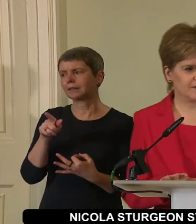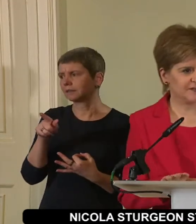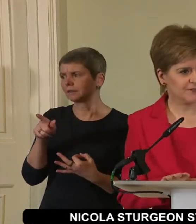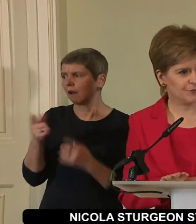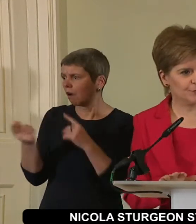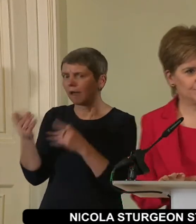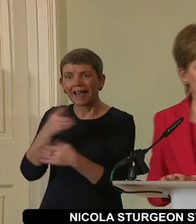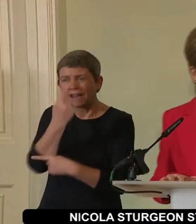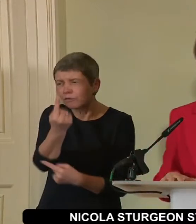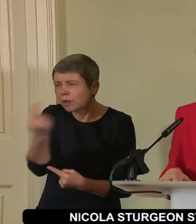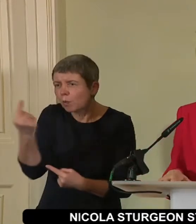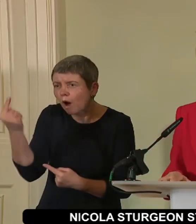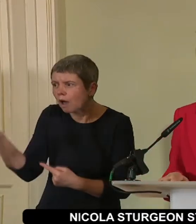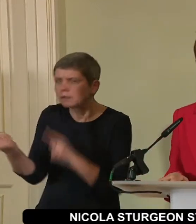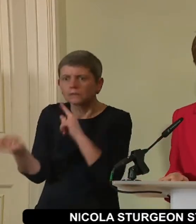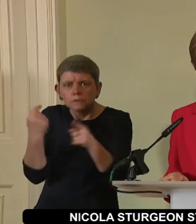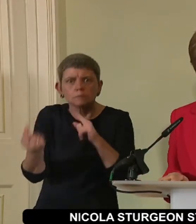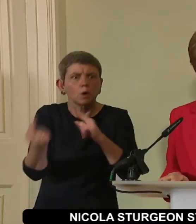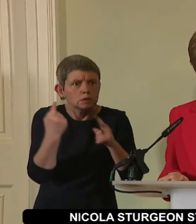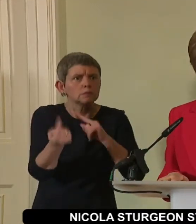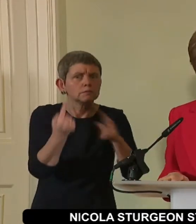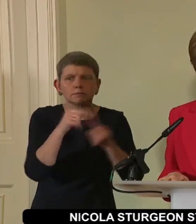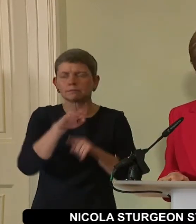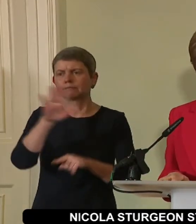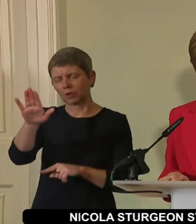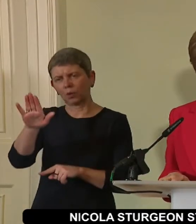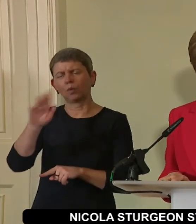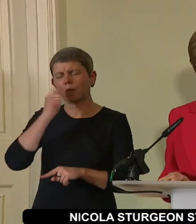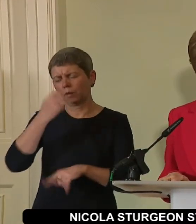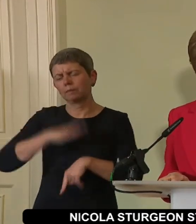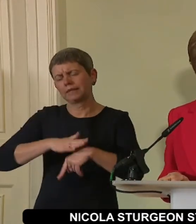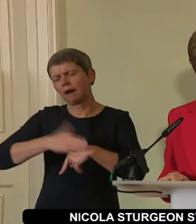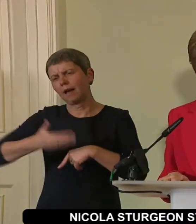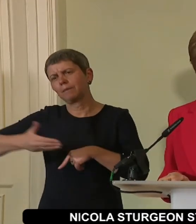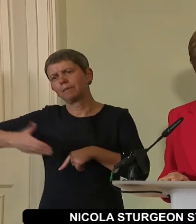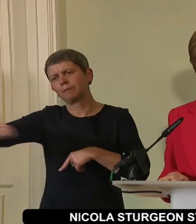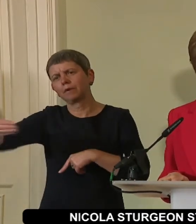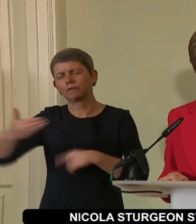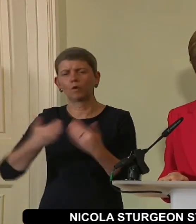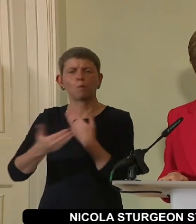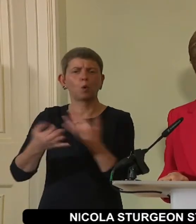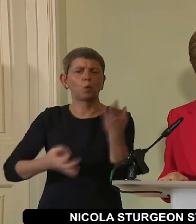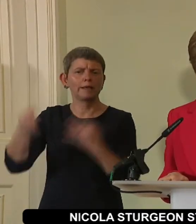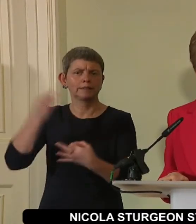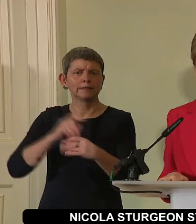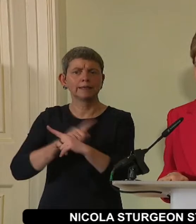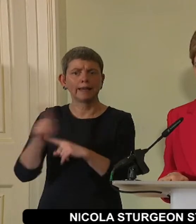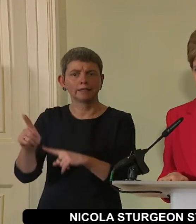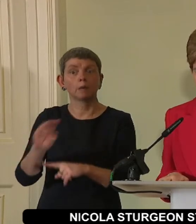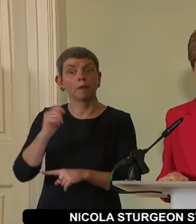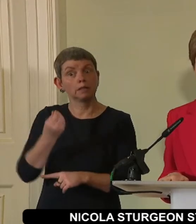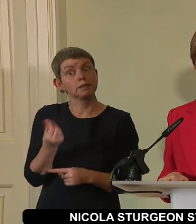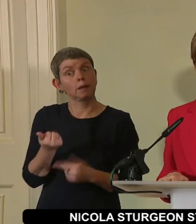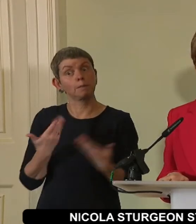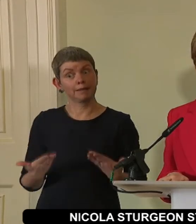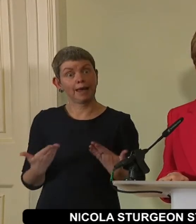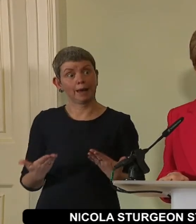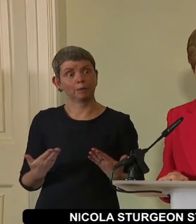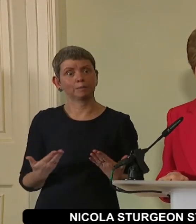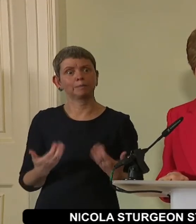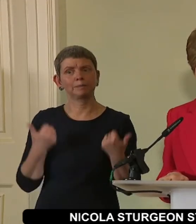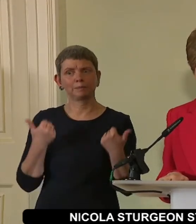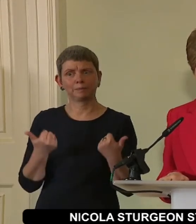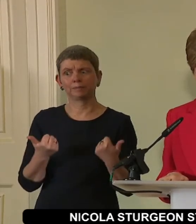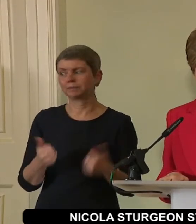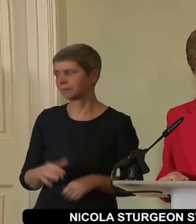every journalist in the room. There will be time over the next few weeks, I'm sure, for you all to ask me questions, but I'll take a few questions for